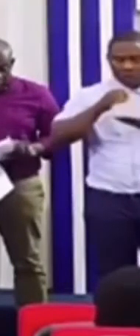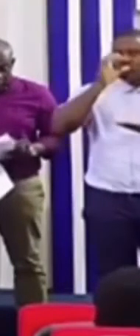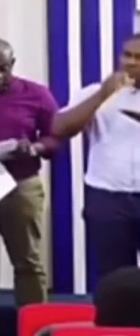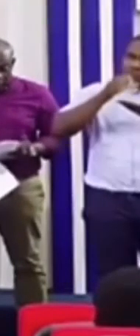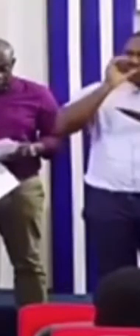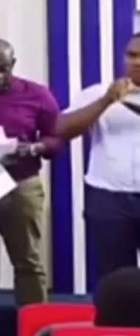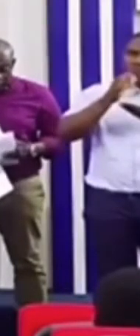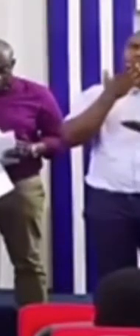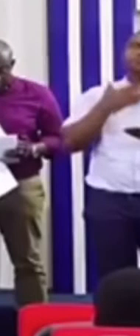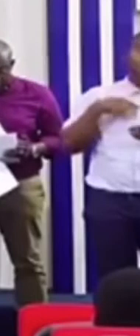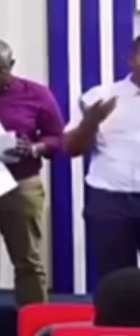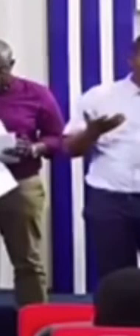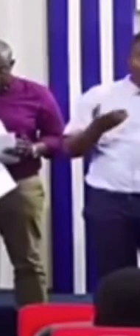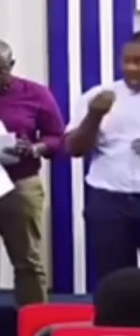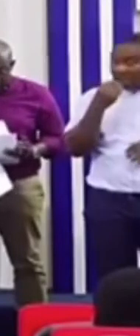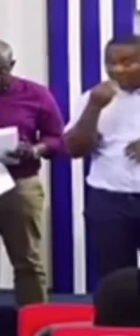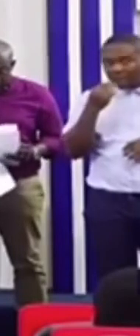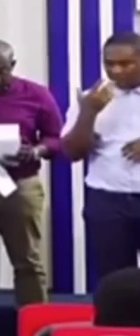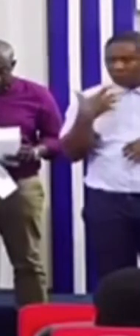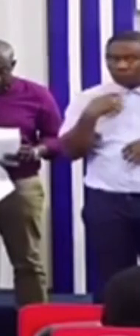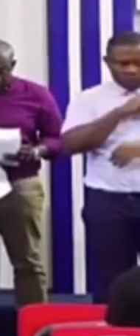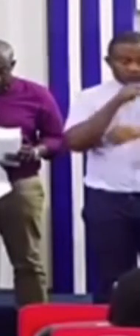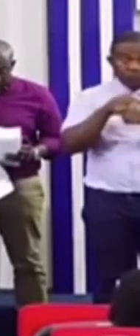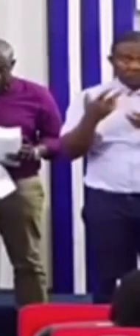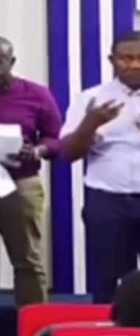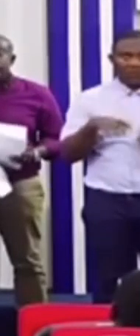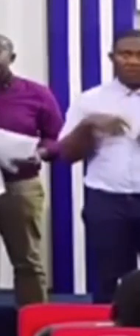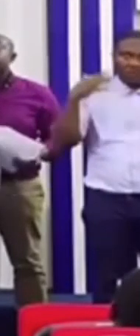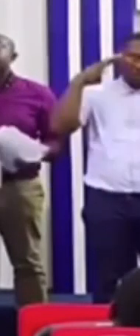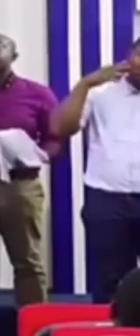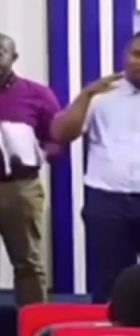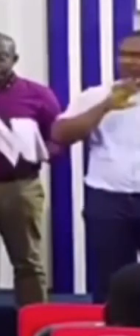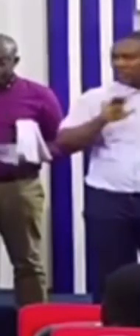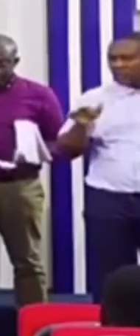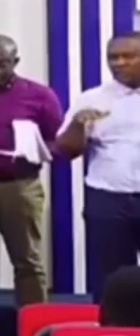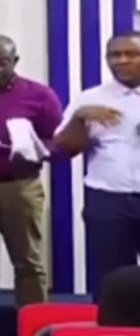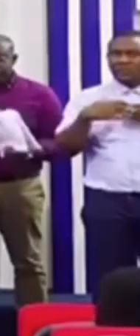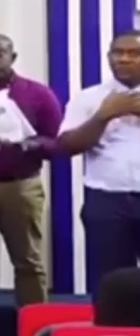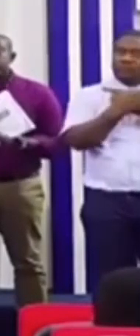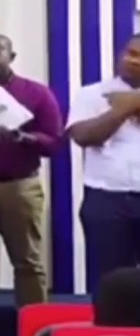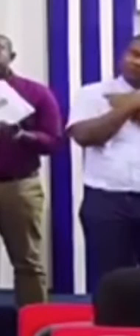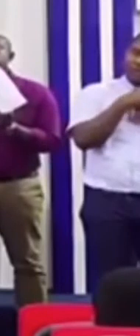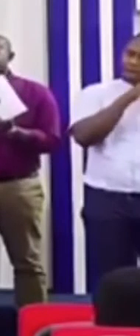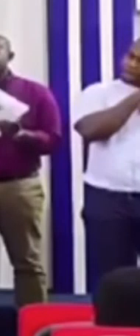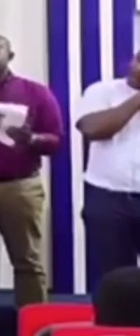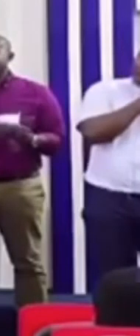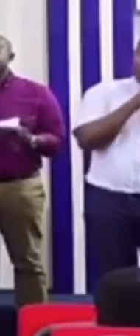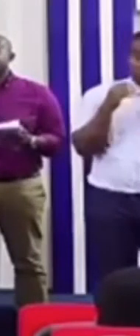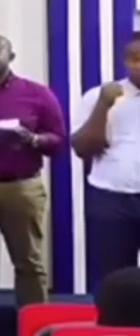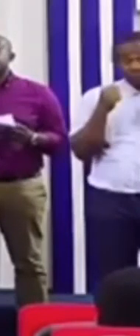have to eat healthy food, avoid stress, have enough rest, have enough